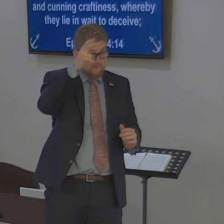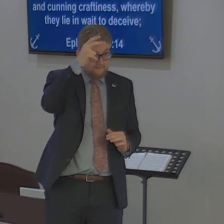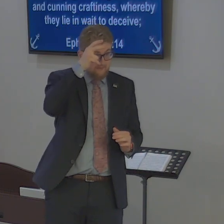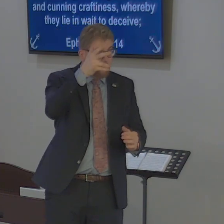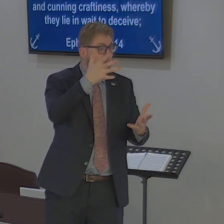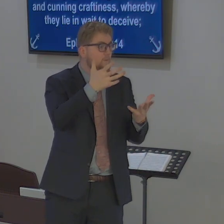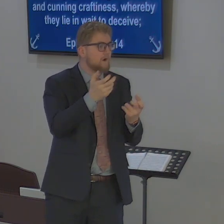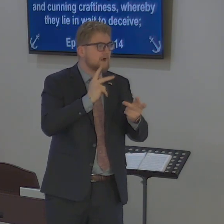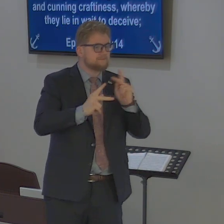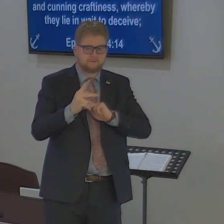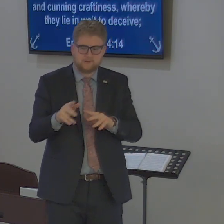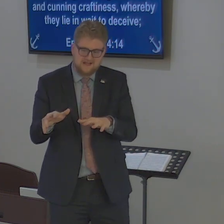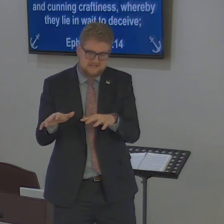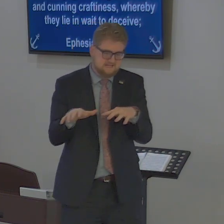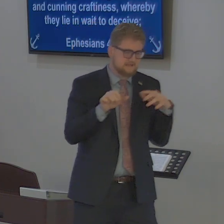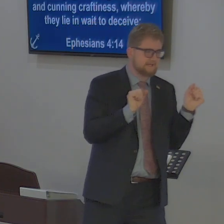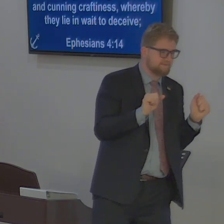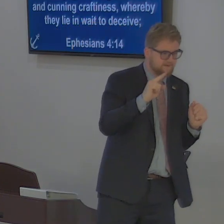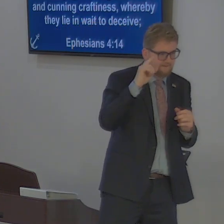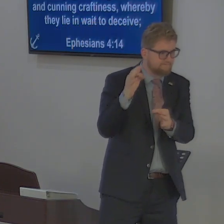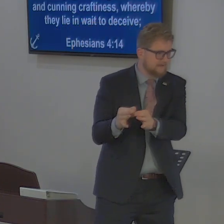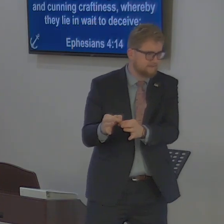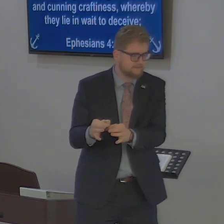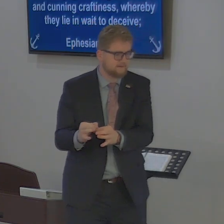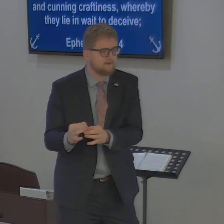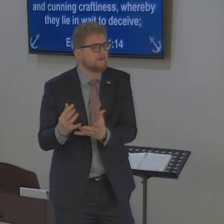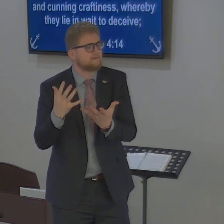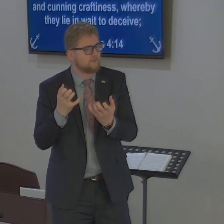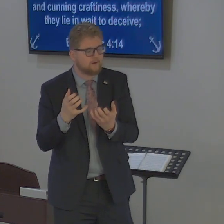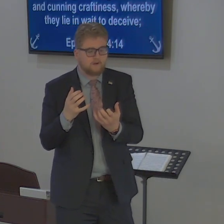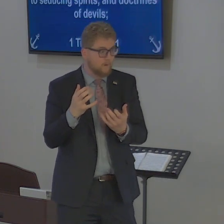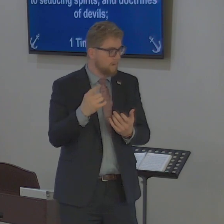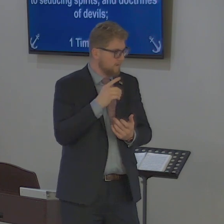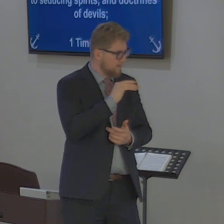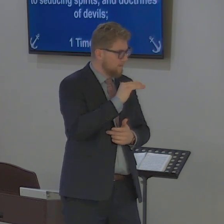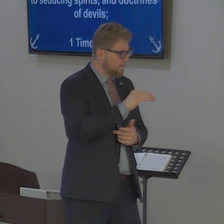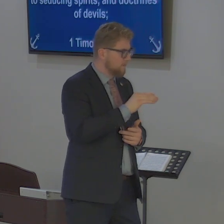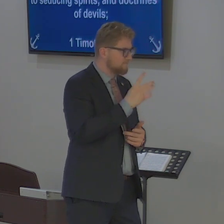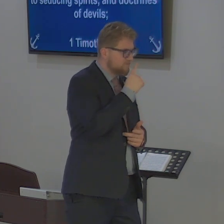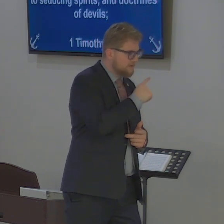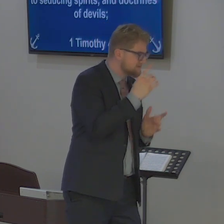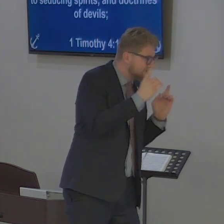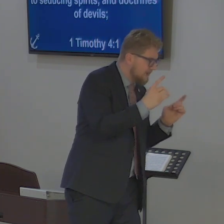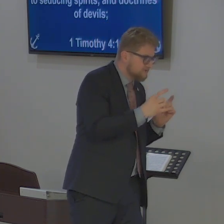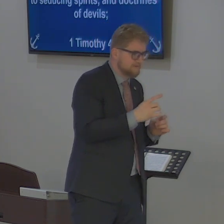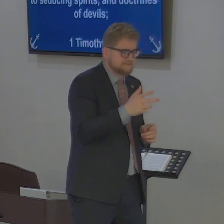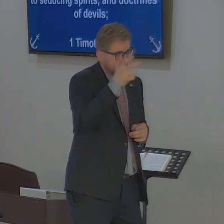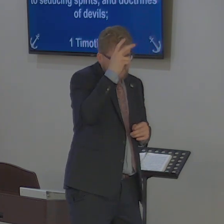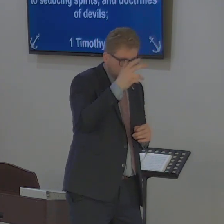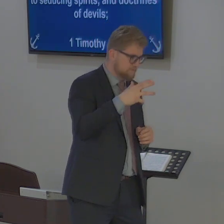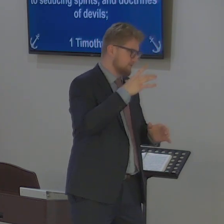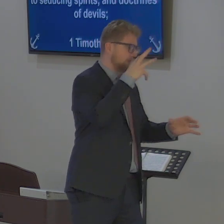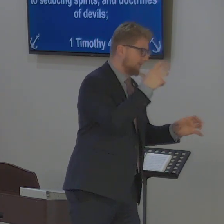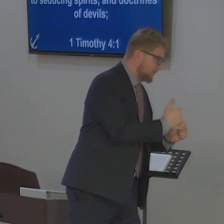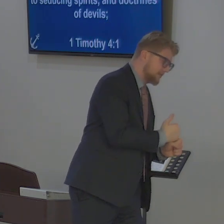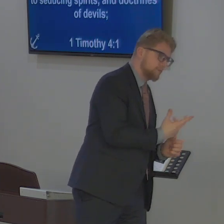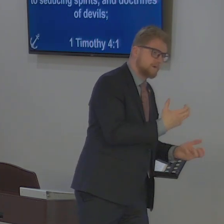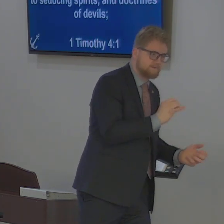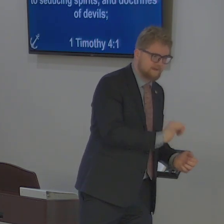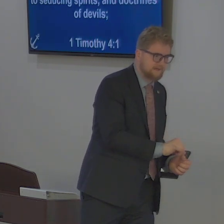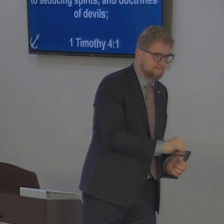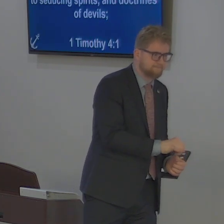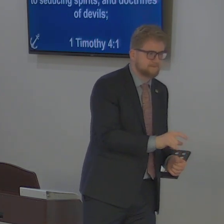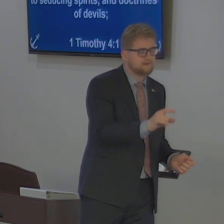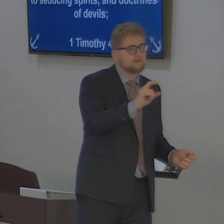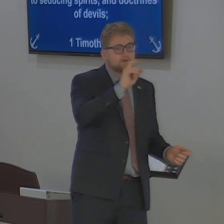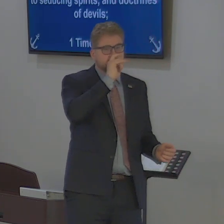He wants them to give heed to seducing spirits and doctrines of devils. 1 Timothy chapter 4, verse 1 tells us. So deception